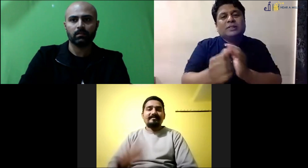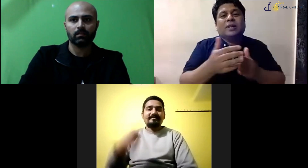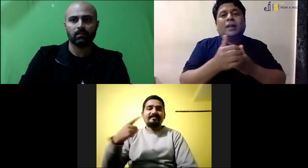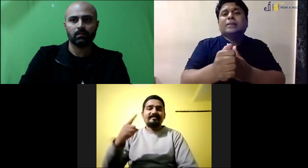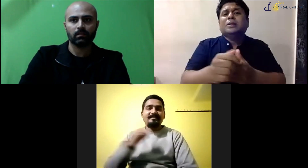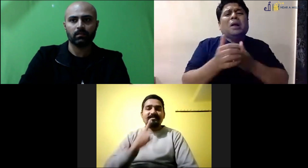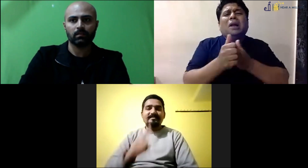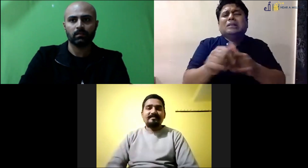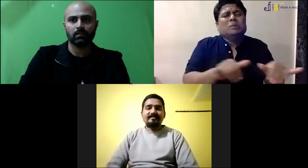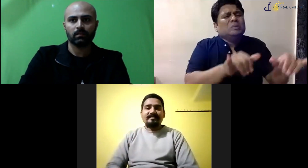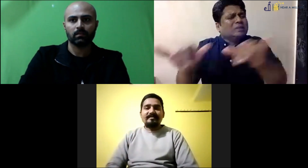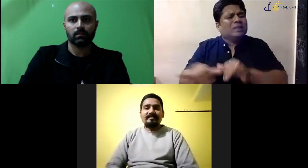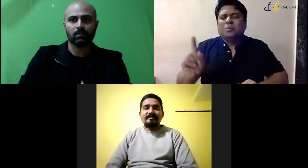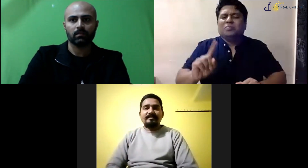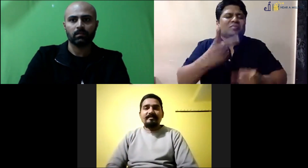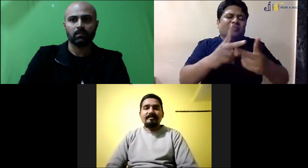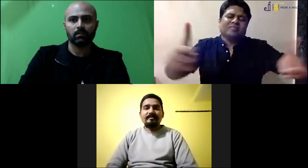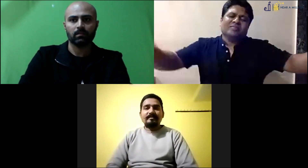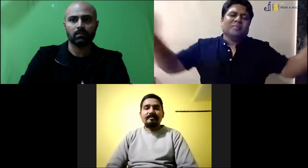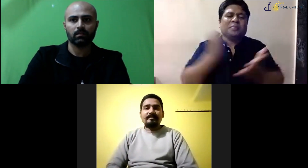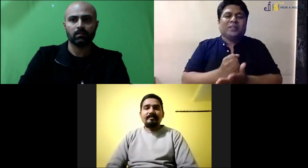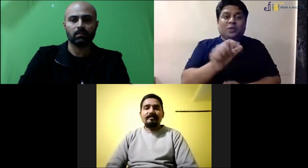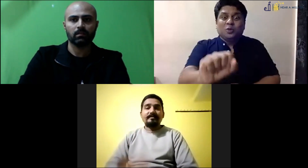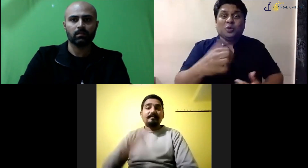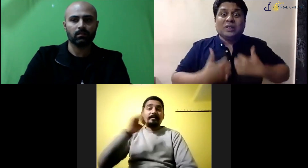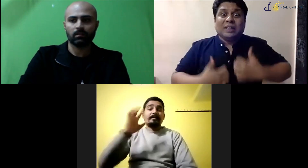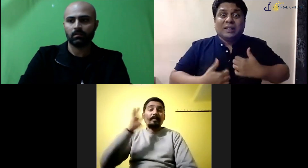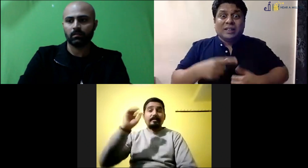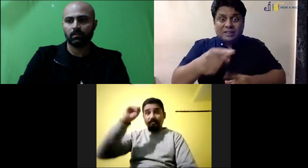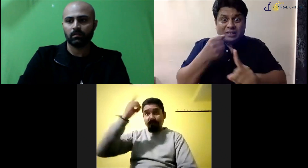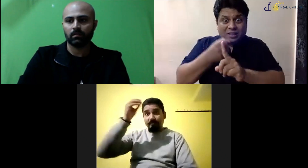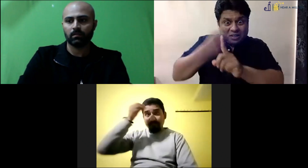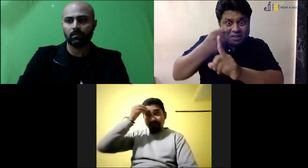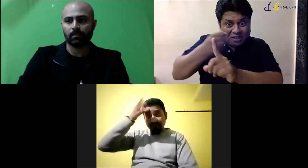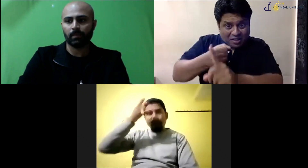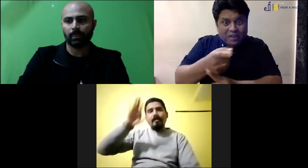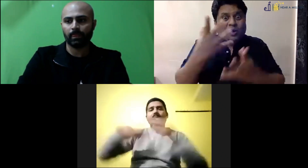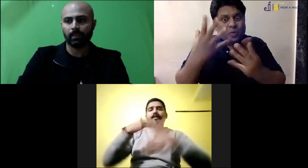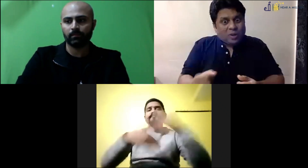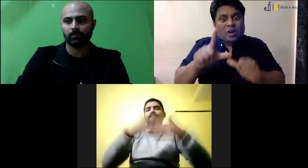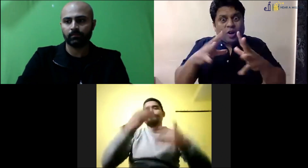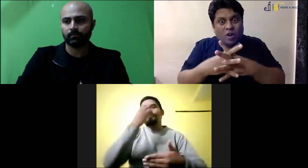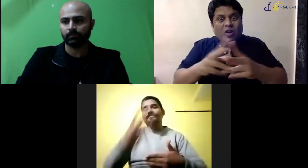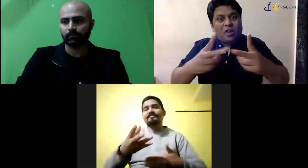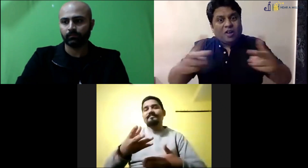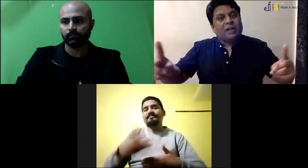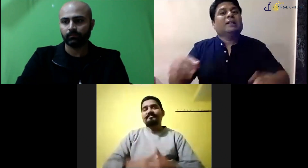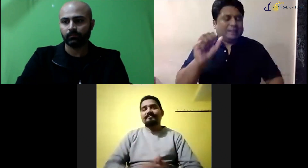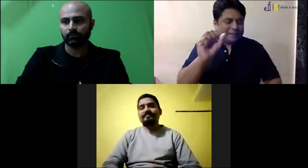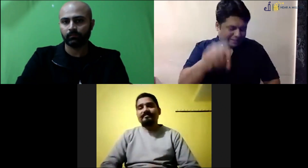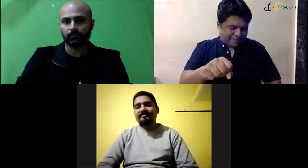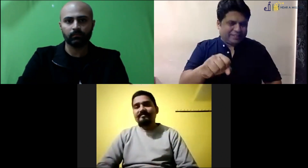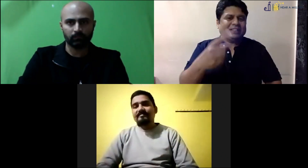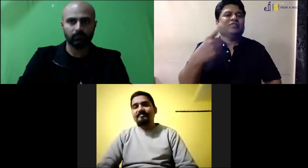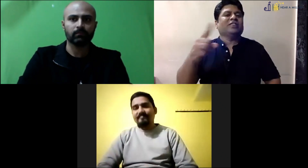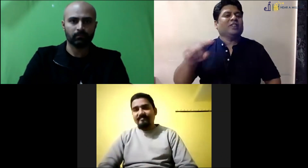you choose your area. So it's not like everyone's going to be taught the same thing, but whatever matches your interest. If you are